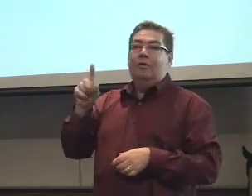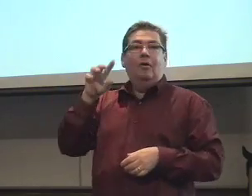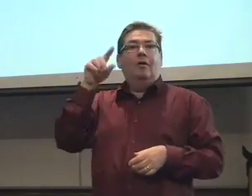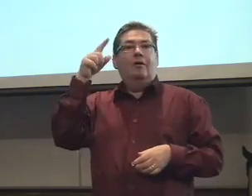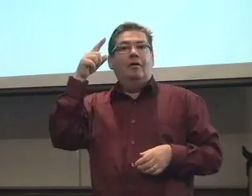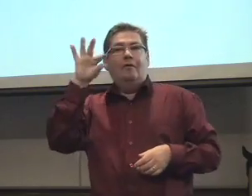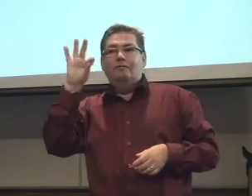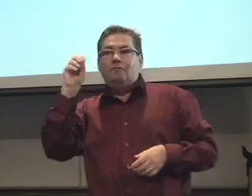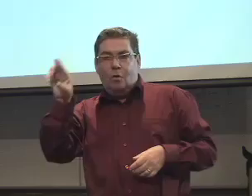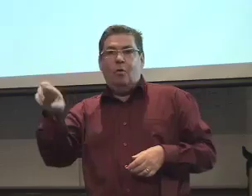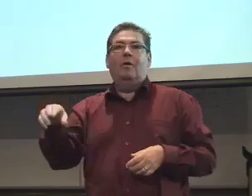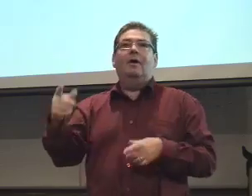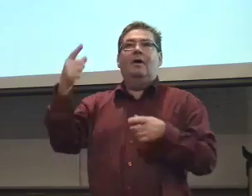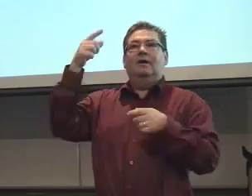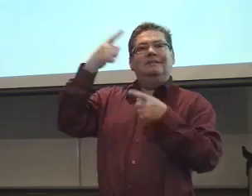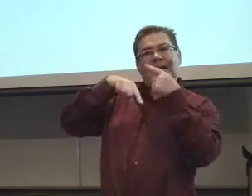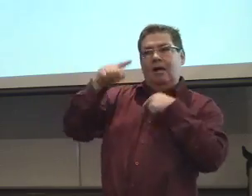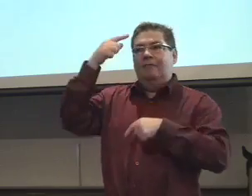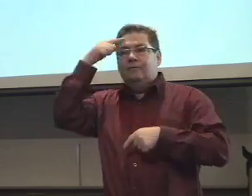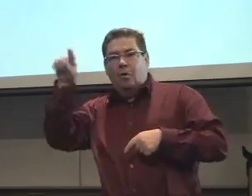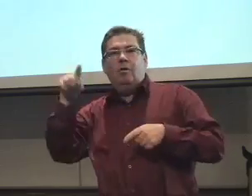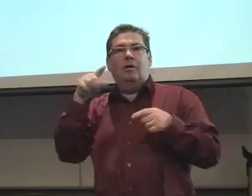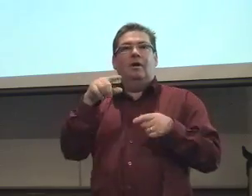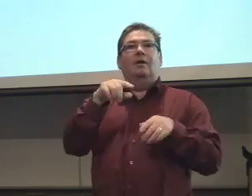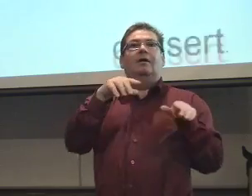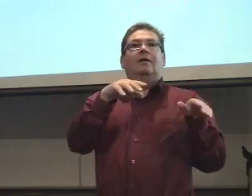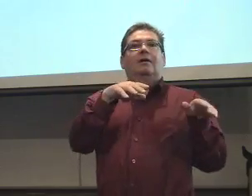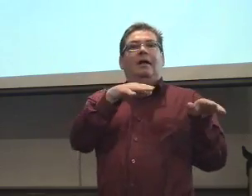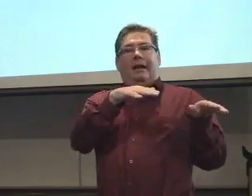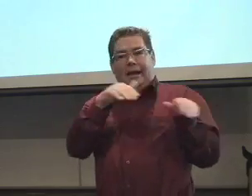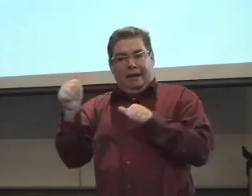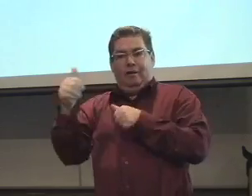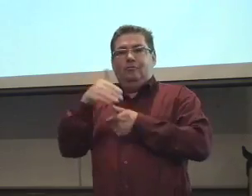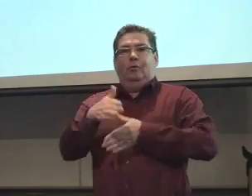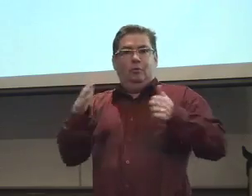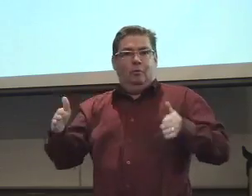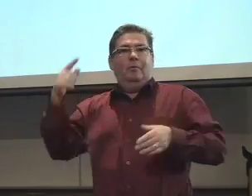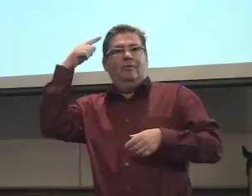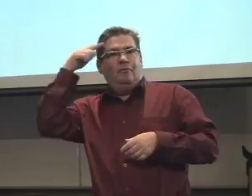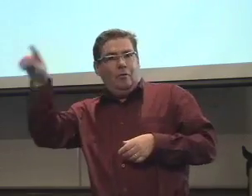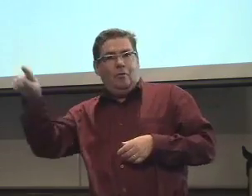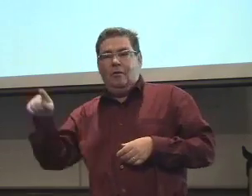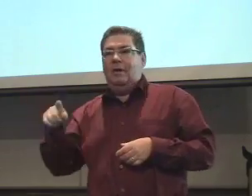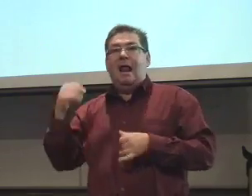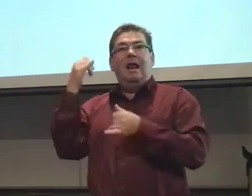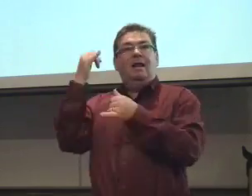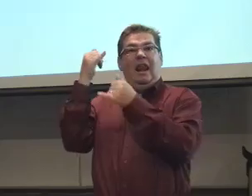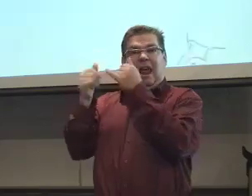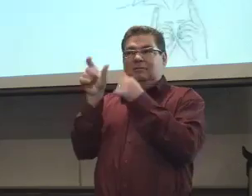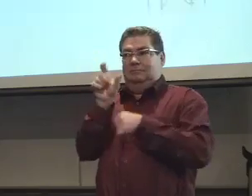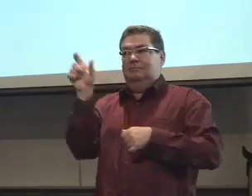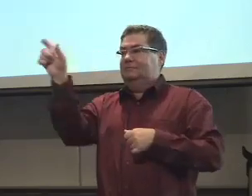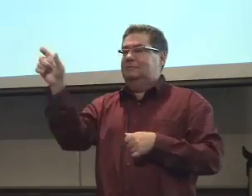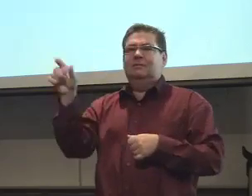Yes. Leave. Room. 4. Good, good. And the last word. What's that say? The child would